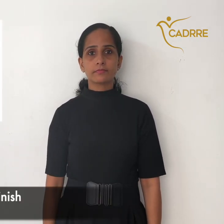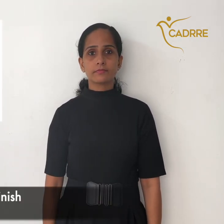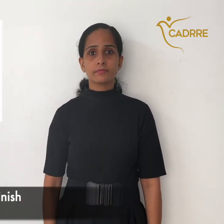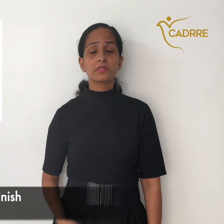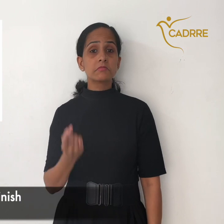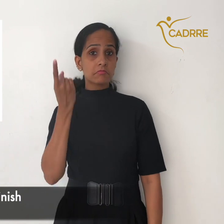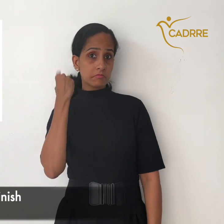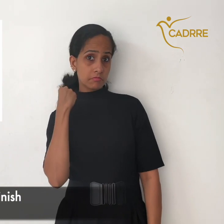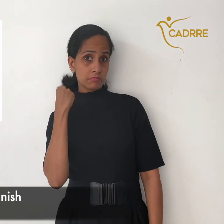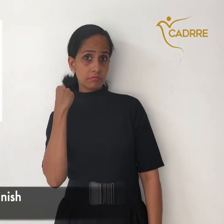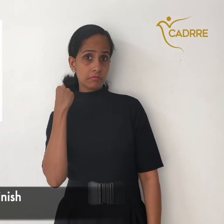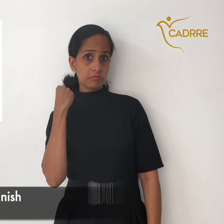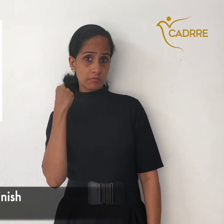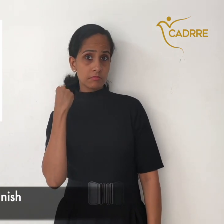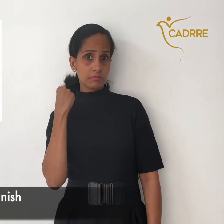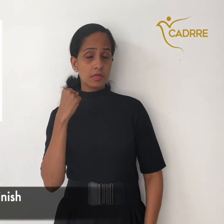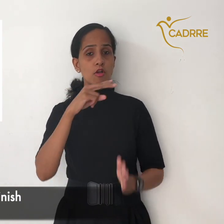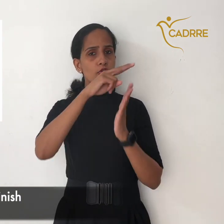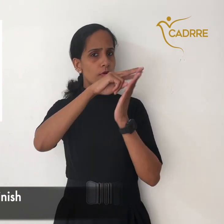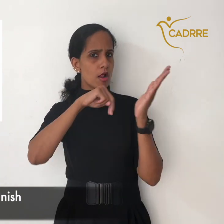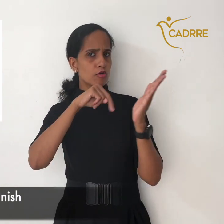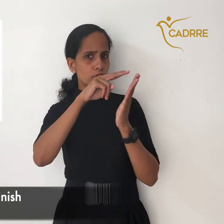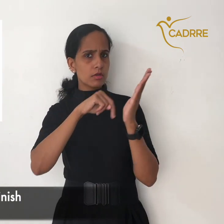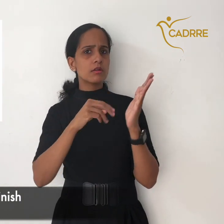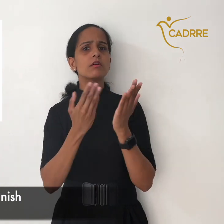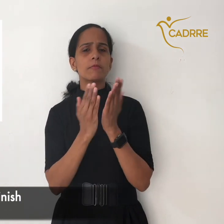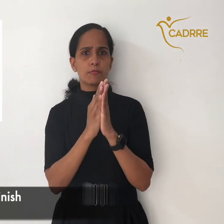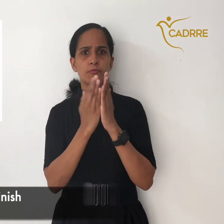Yesterday, read, book, finish.